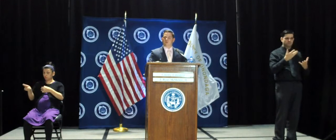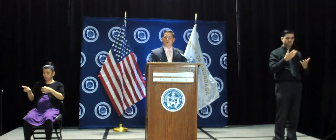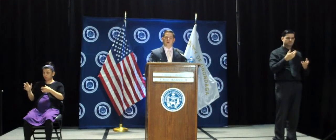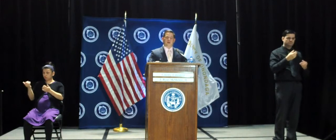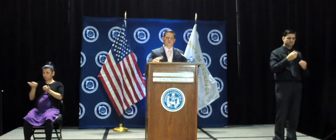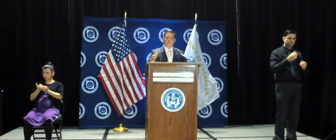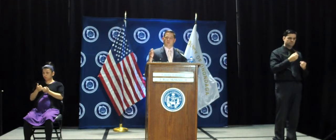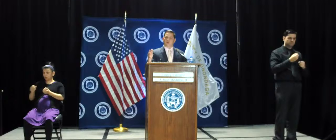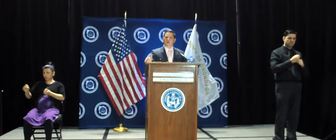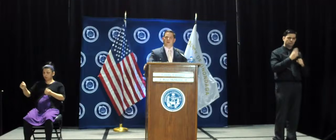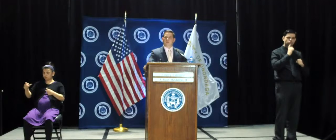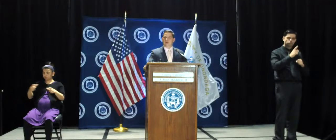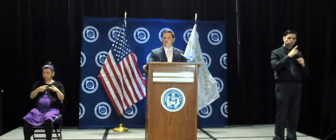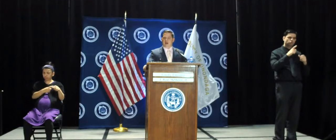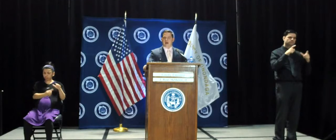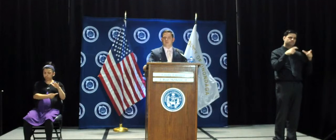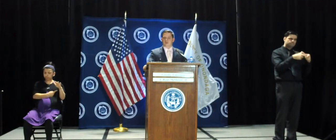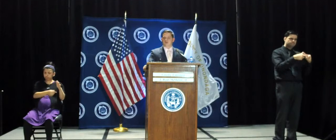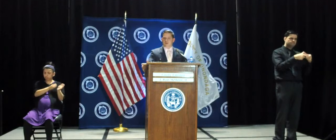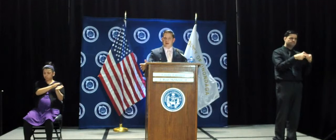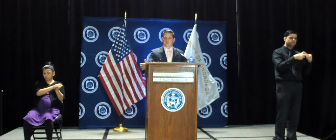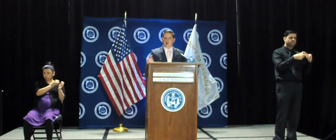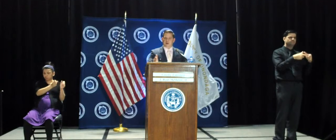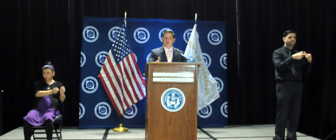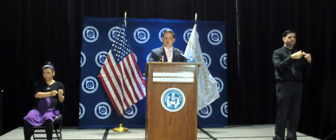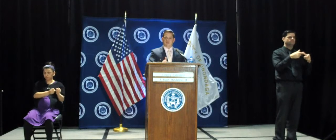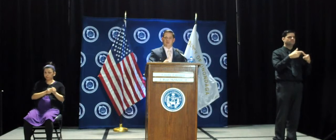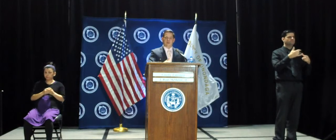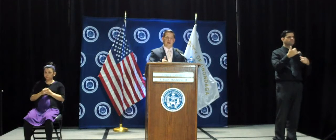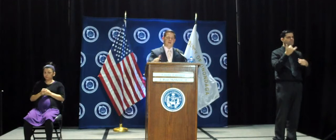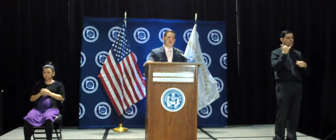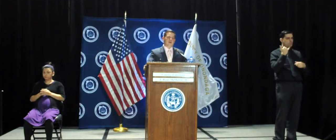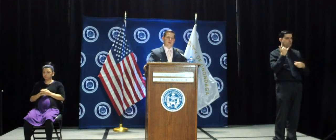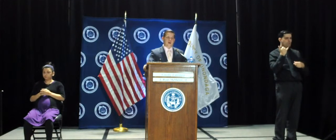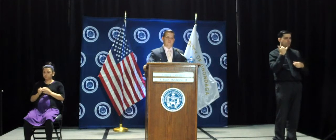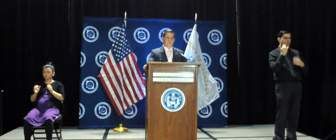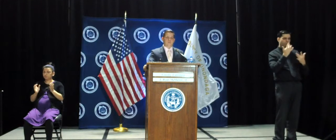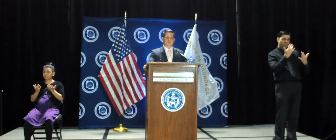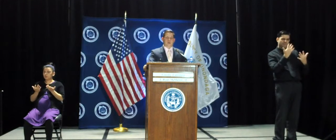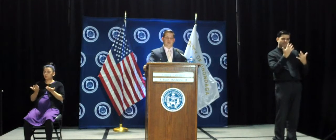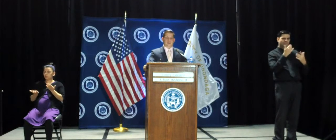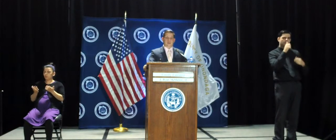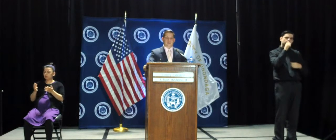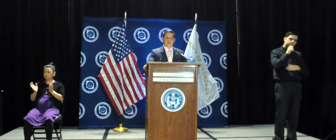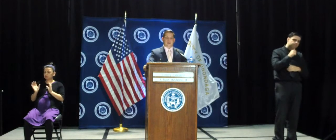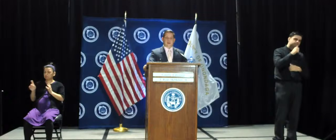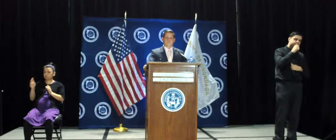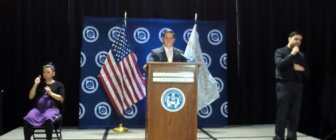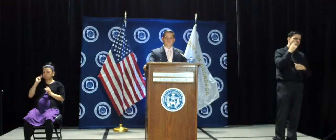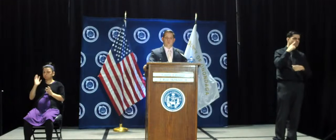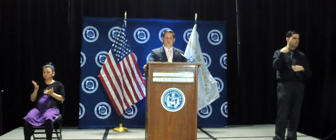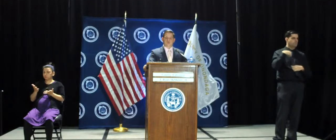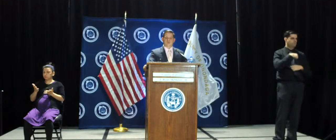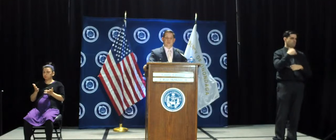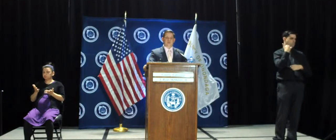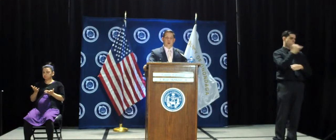isolate and wait for the call. And at some point, it may never happen because you didn't have direct contact during that. But we just need to grind